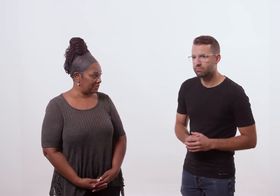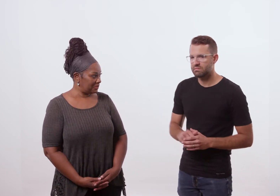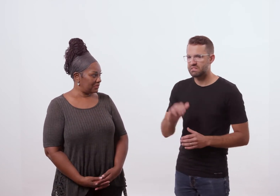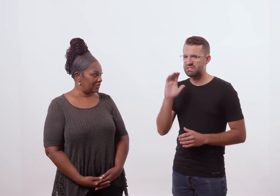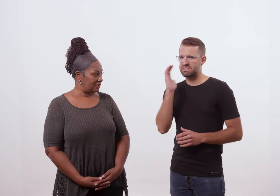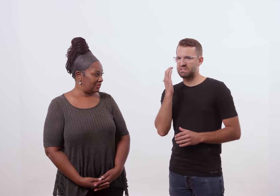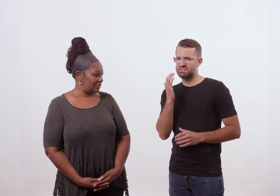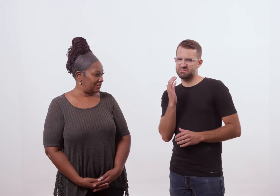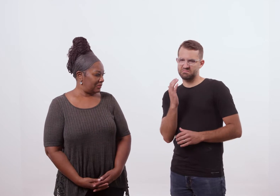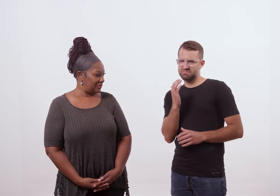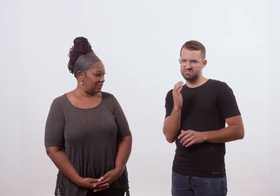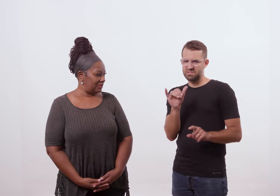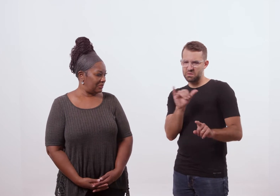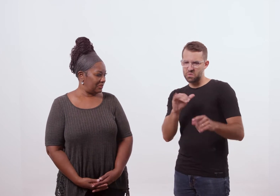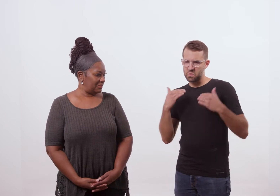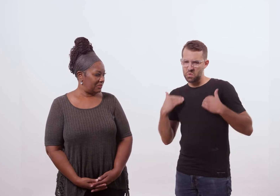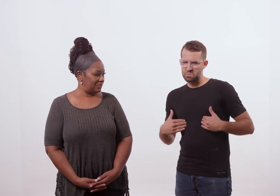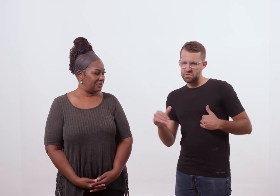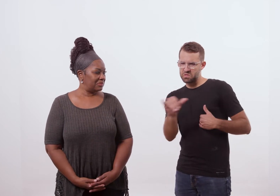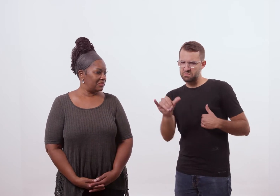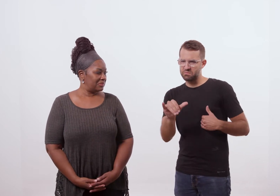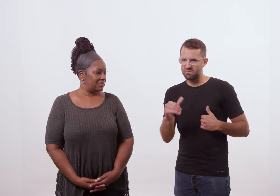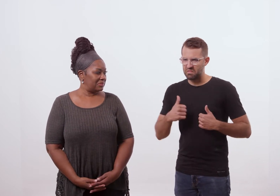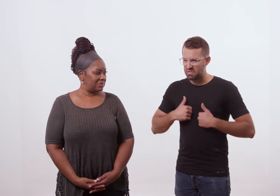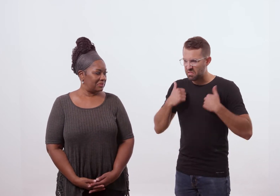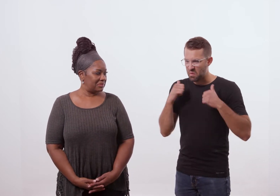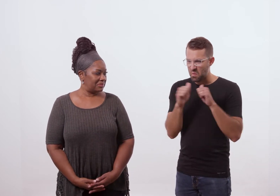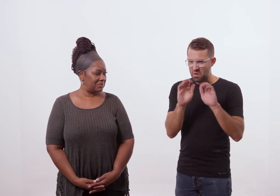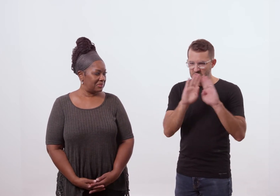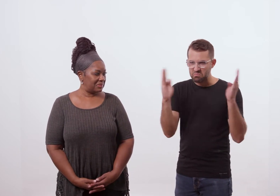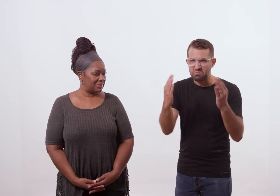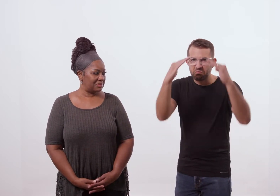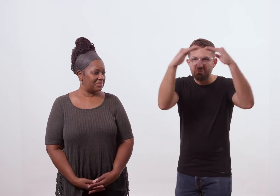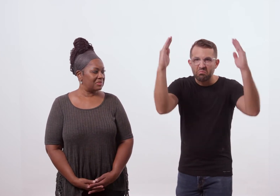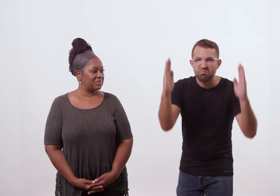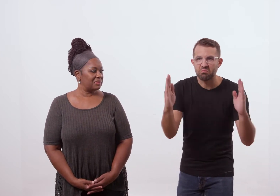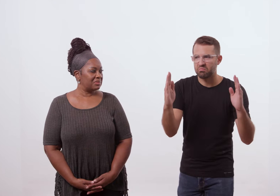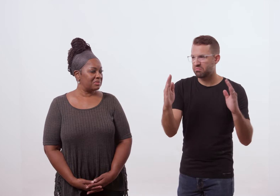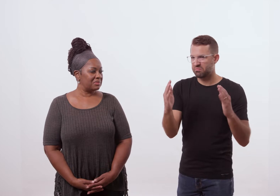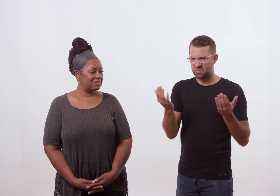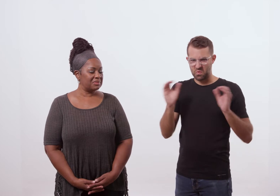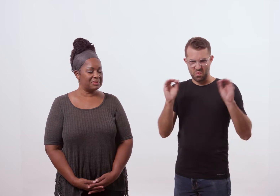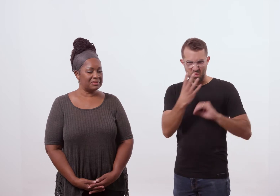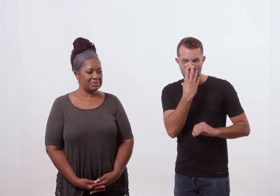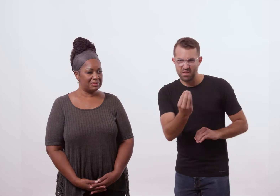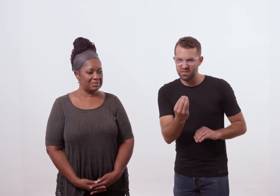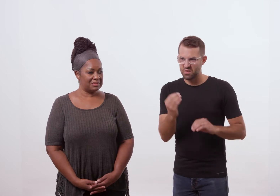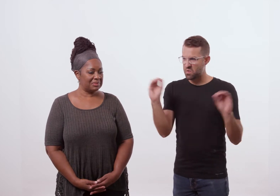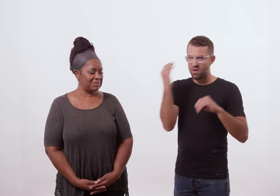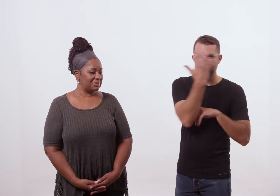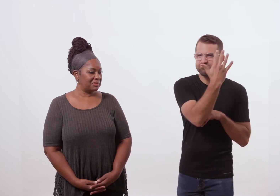me. What elf lives behind walls and under roofs like those? They have no wolves, no tree dens, and they